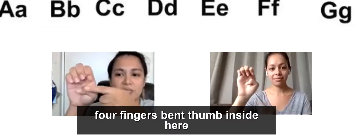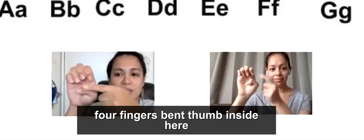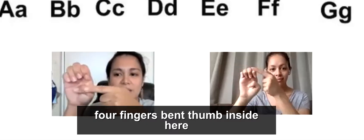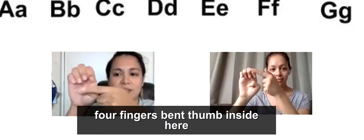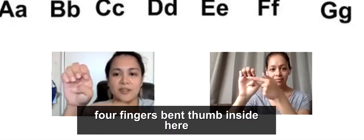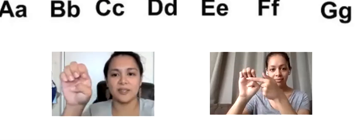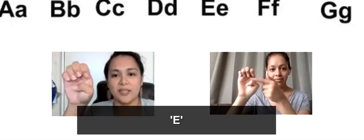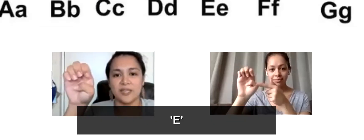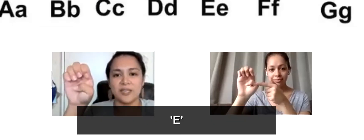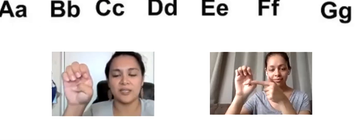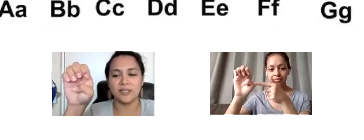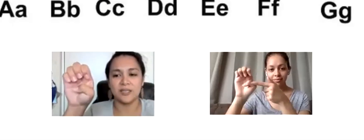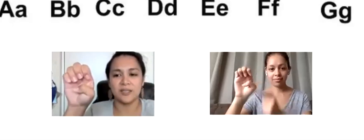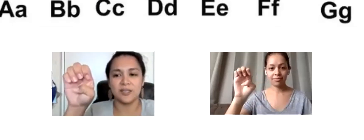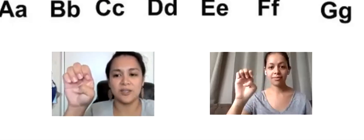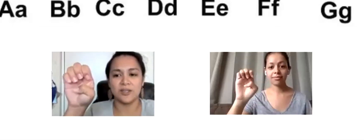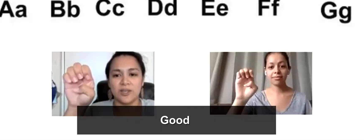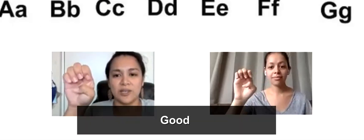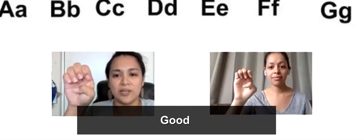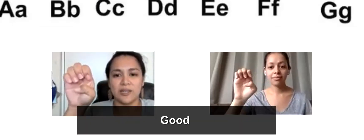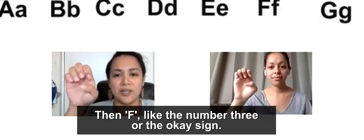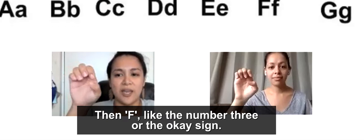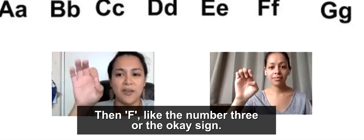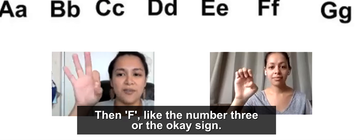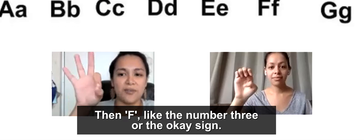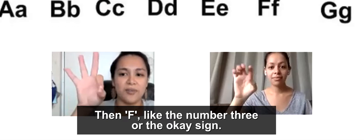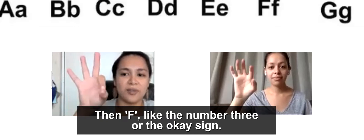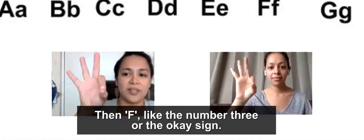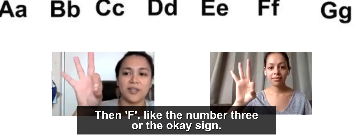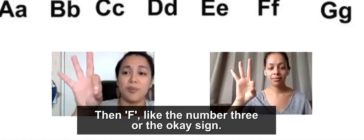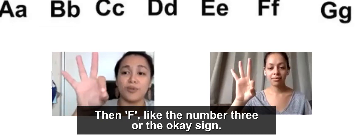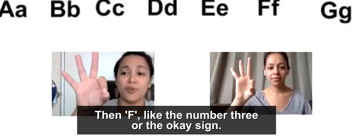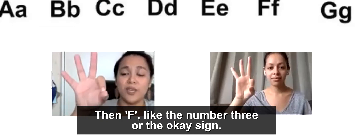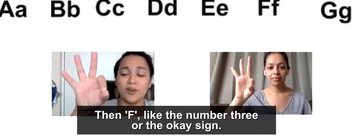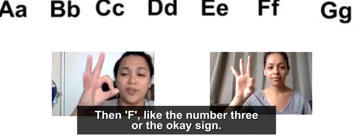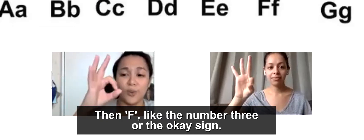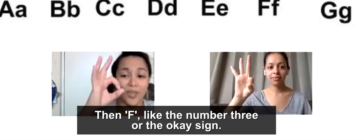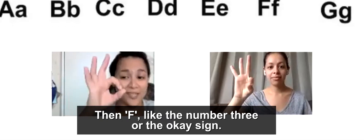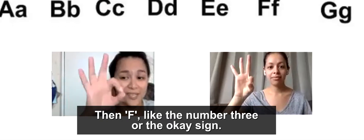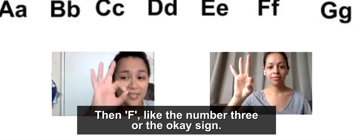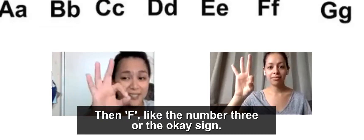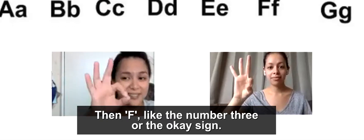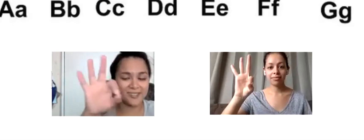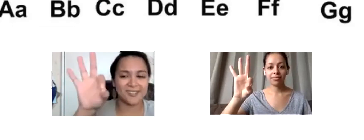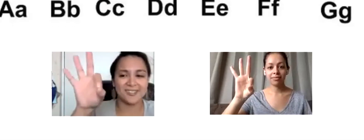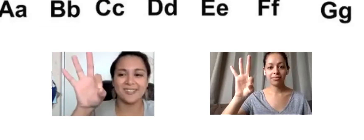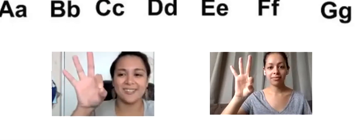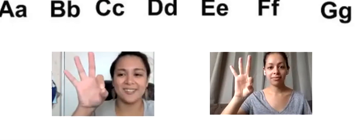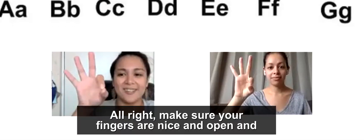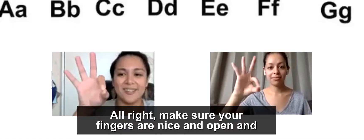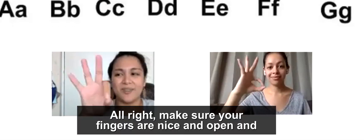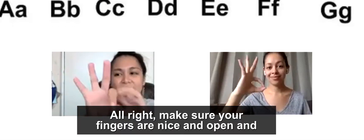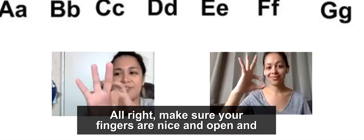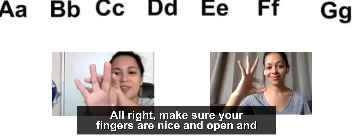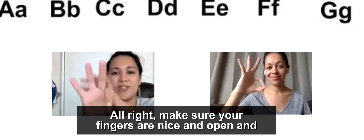thumb inside here, E. Good. Then F, like the number 3 or the OK sign.